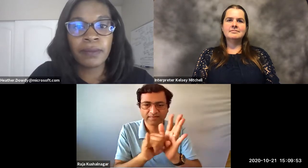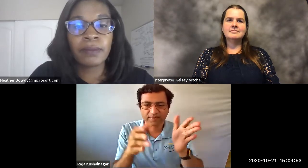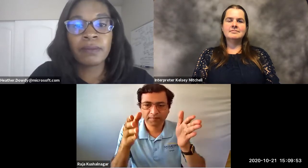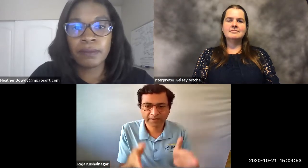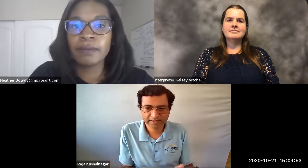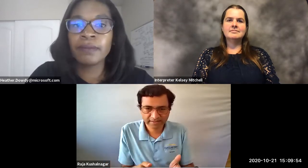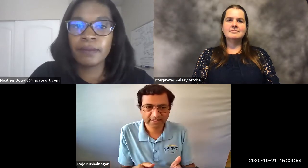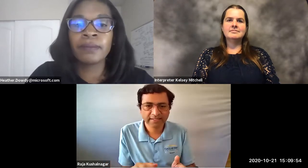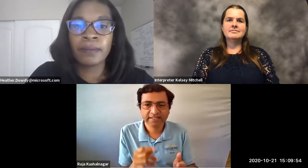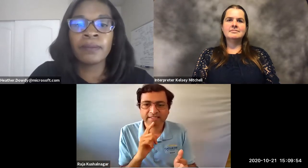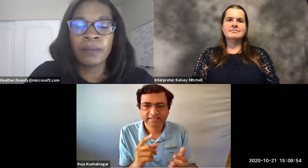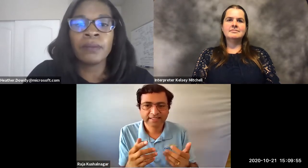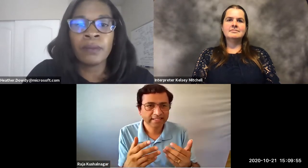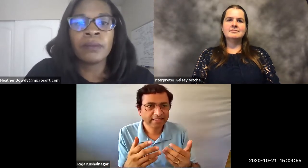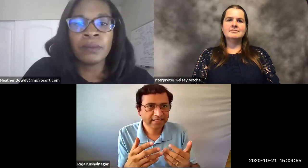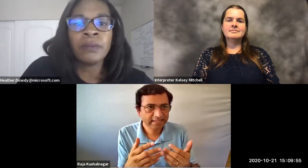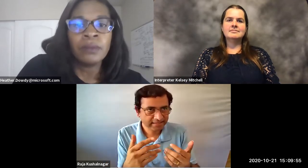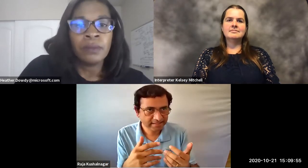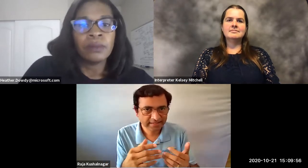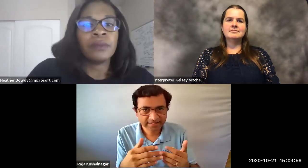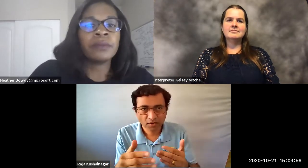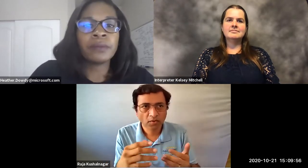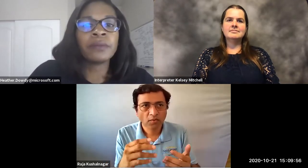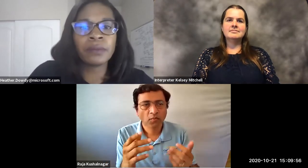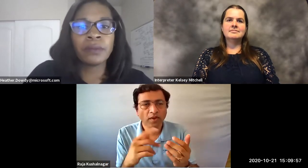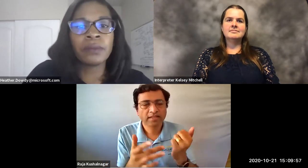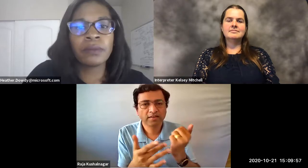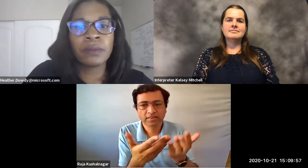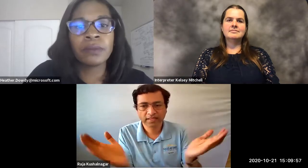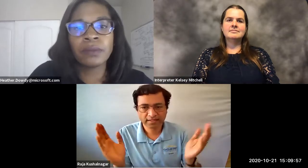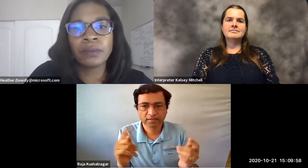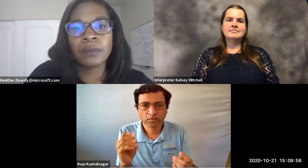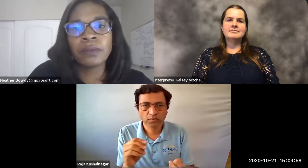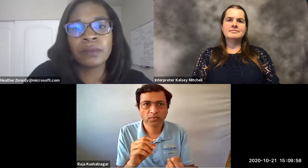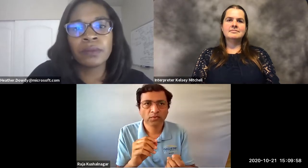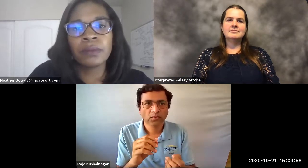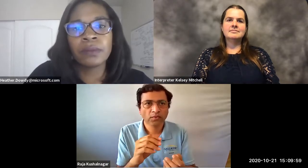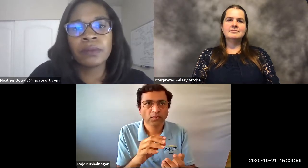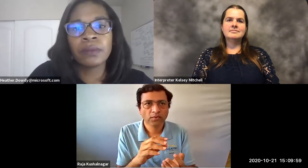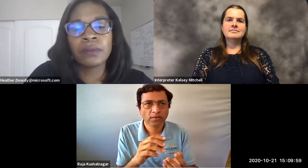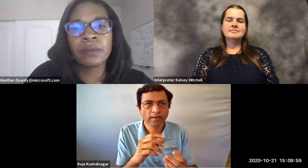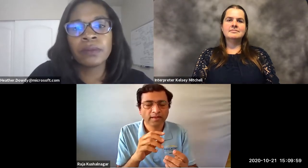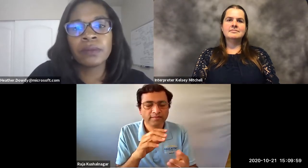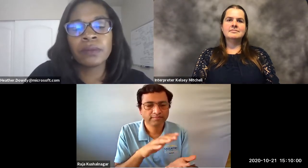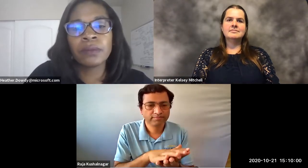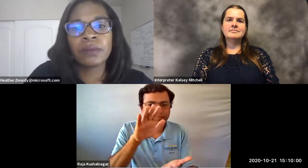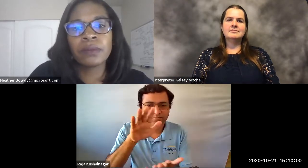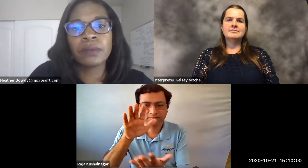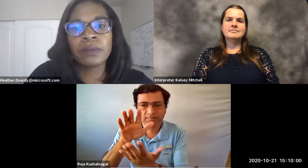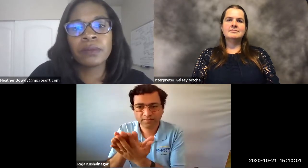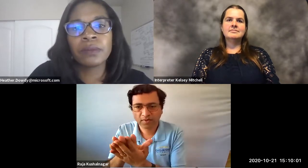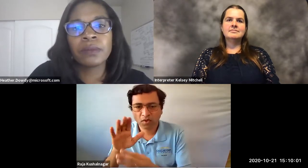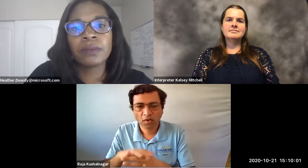So as you know, signing can be quite personal to a person's identity. So when it comes